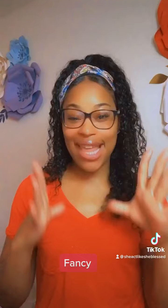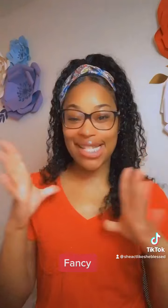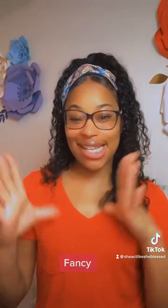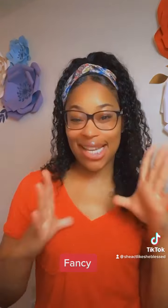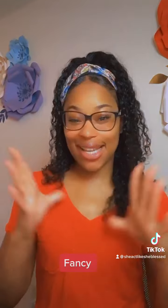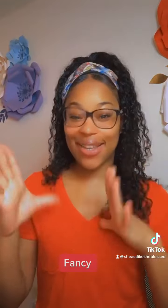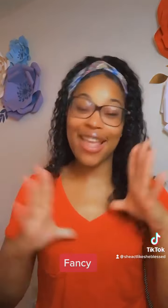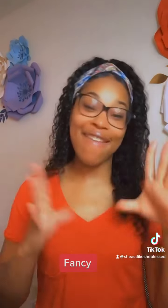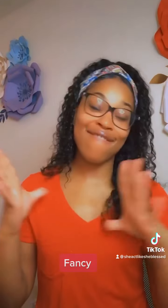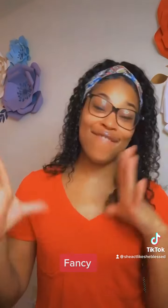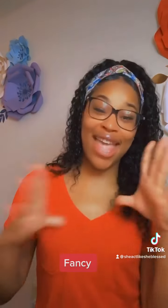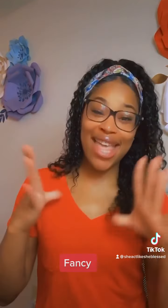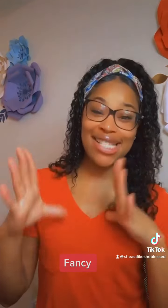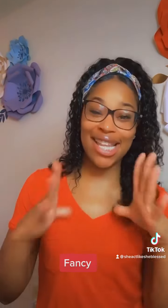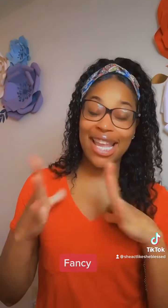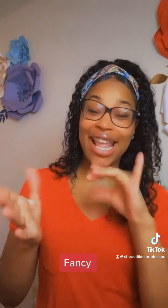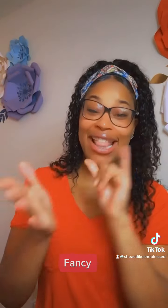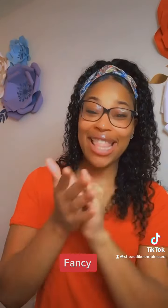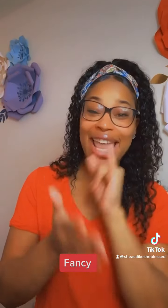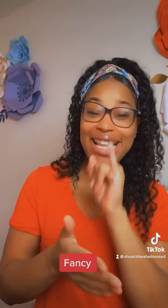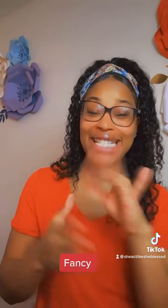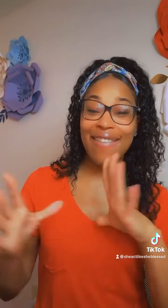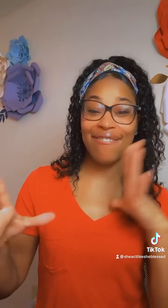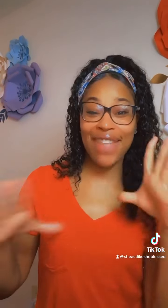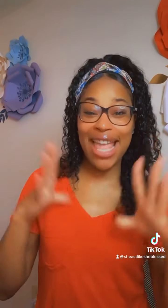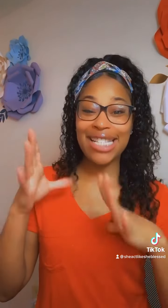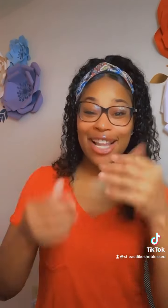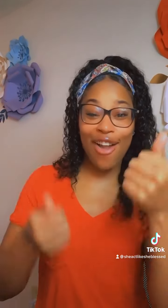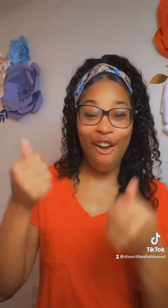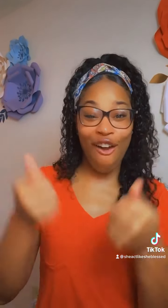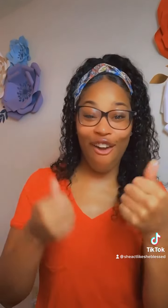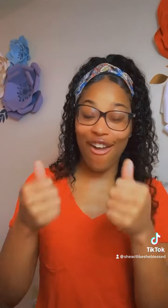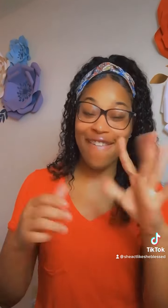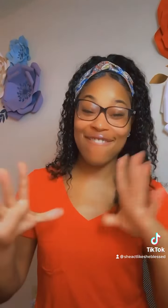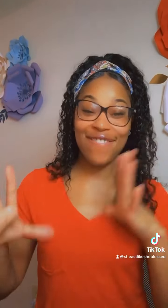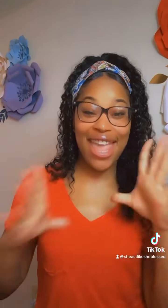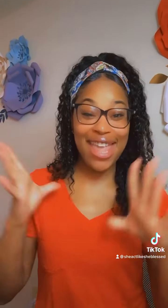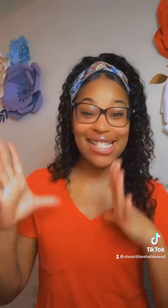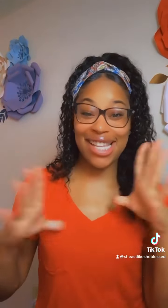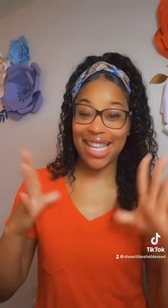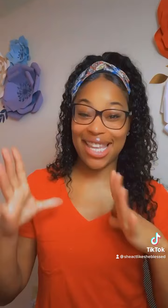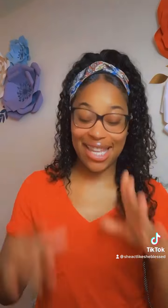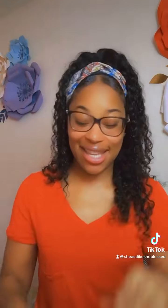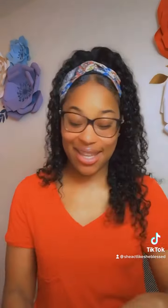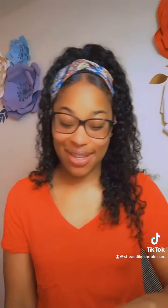Factory. Factory. That is a factory car. Factory.